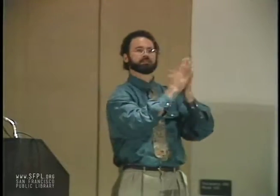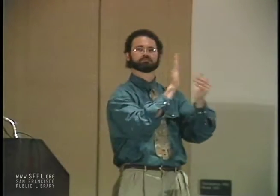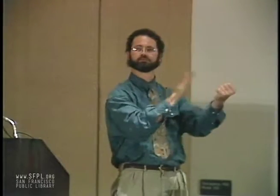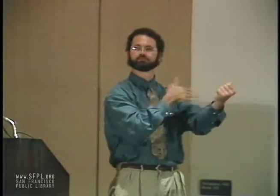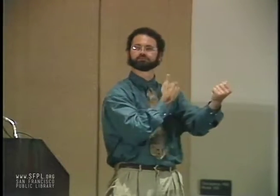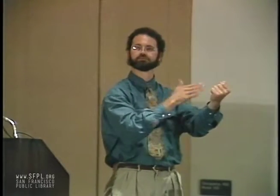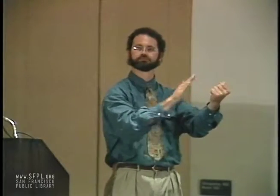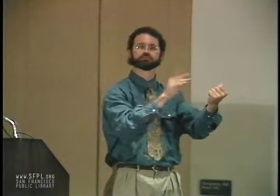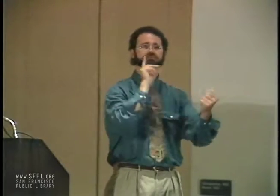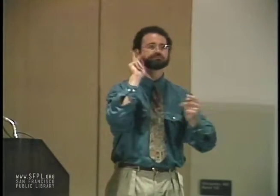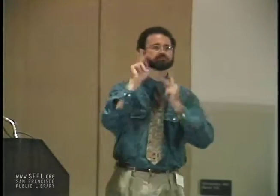to sound.